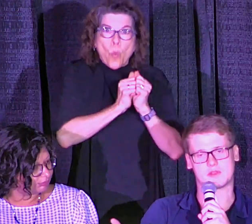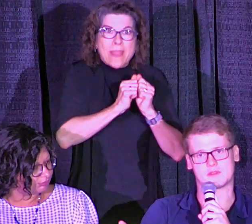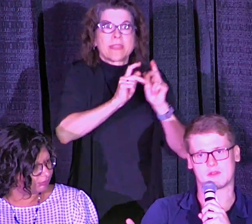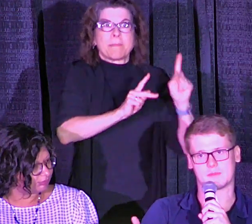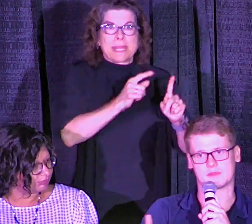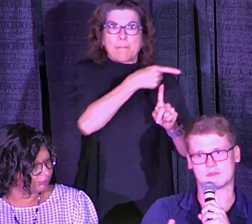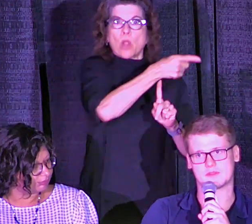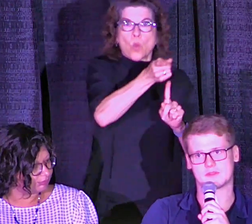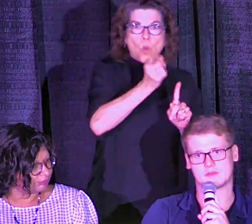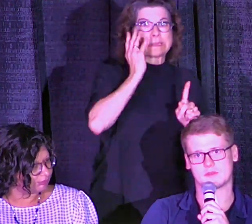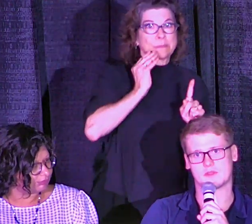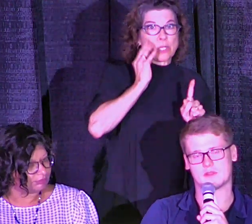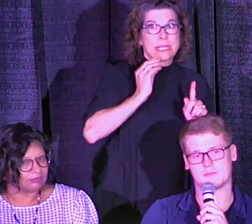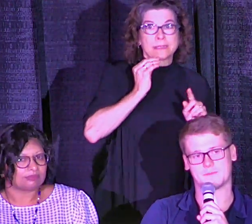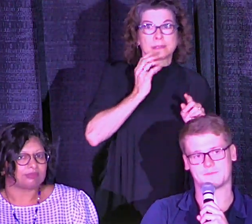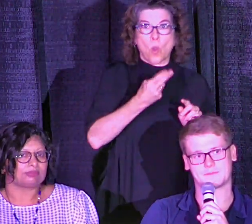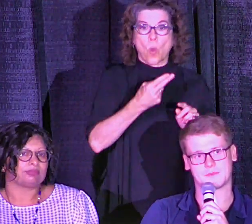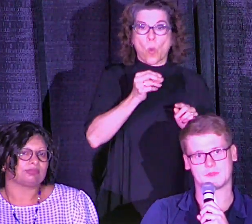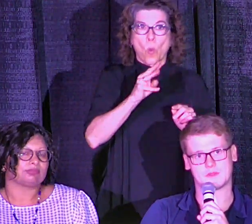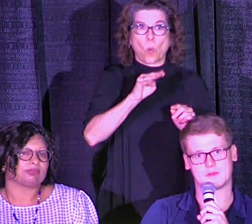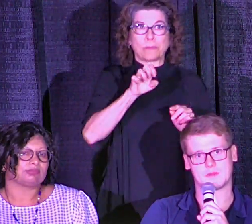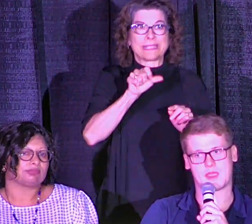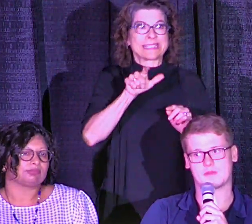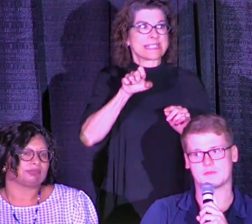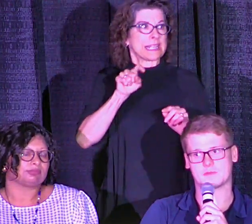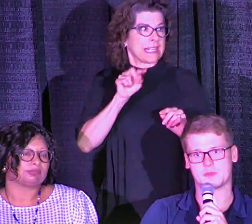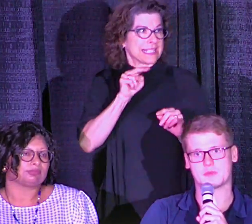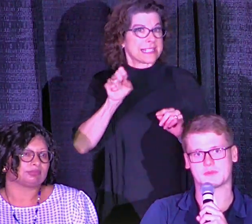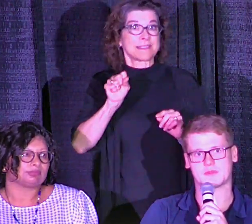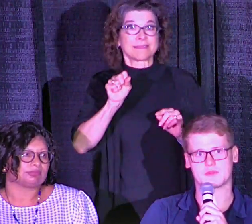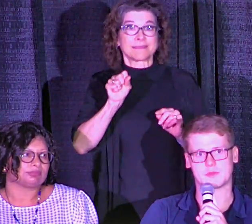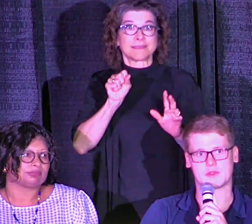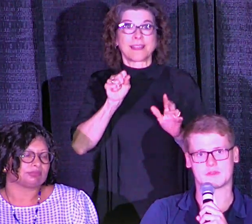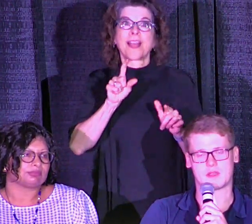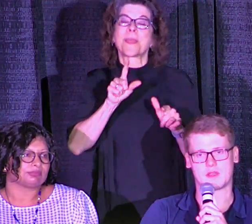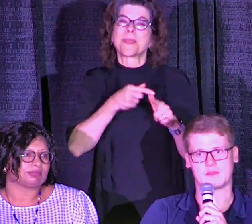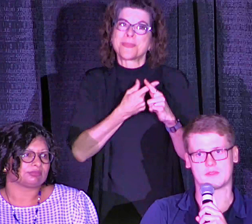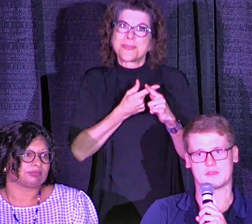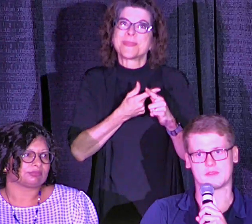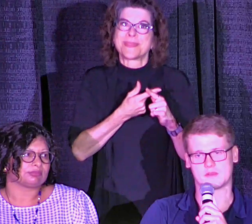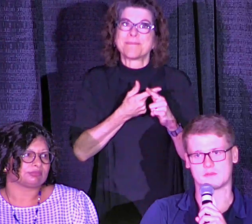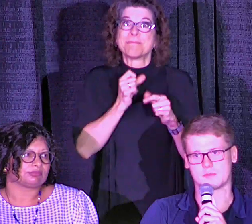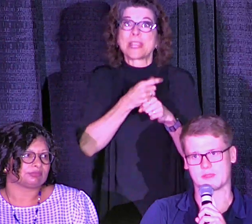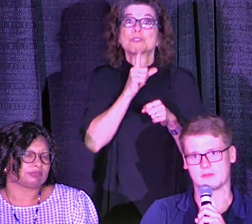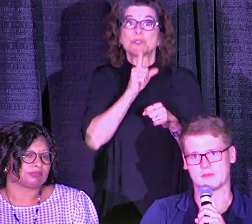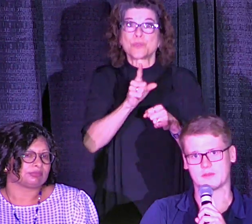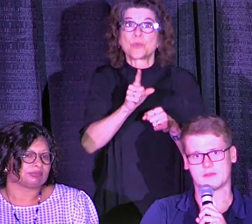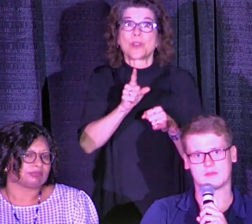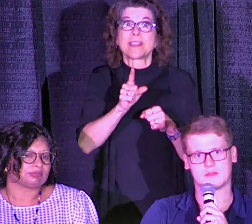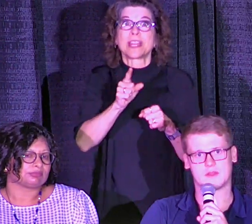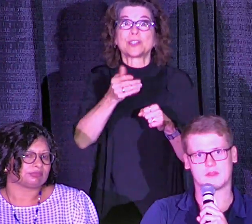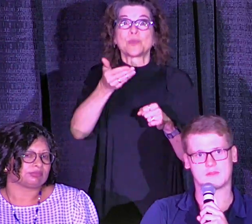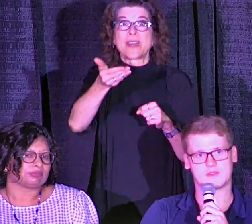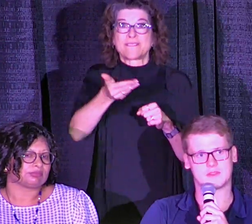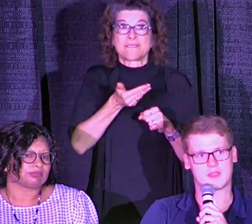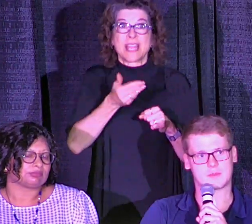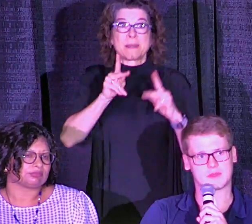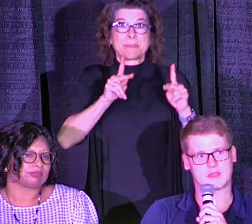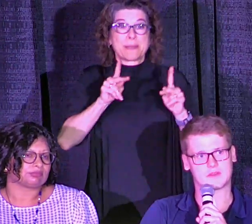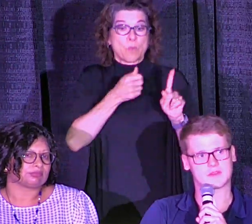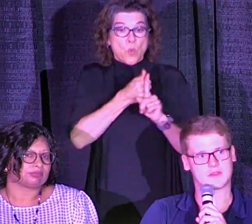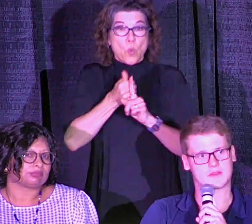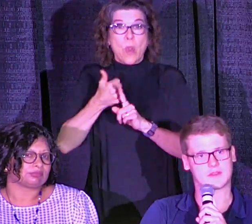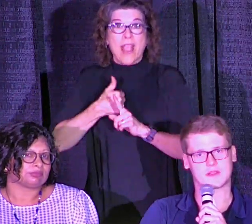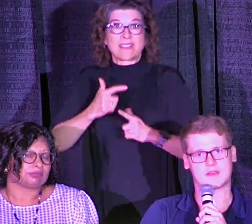are experiencing homelessness, or have people with lived experience on the interview panel. I've seen